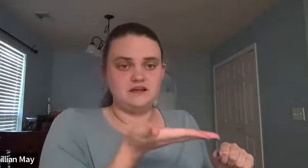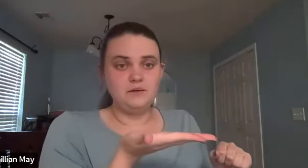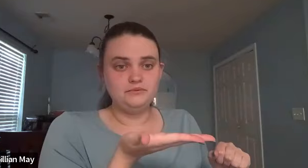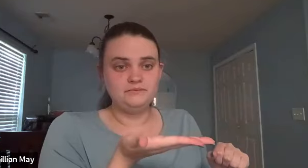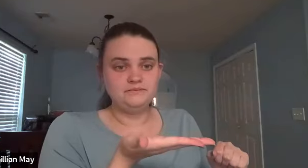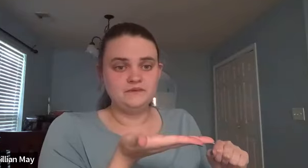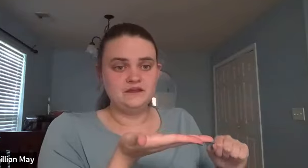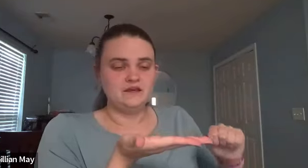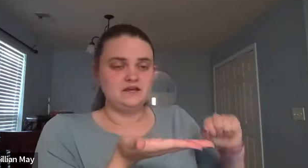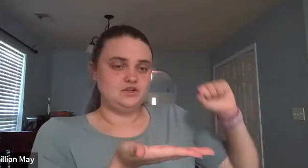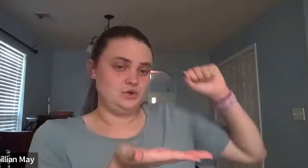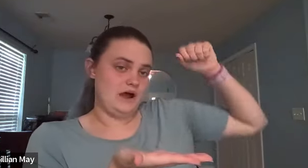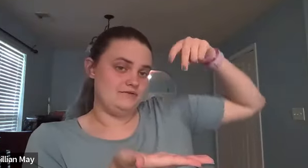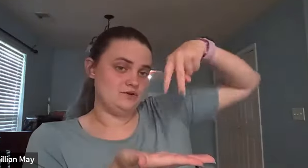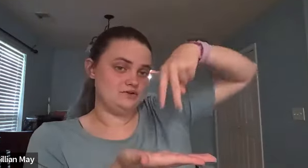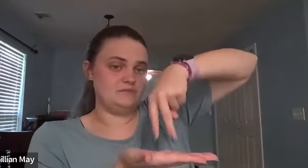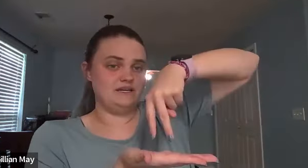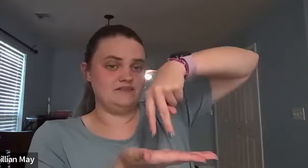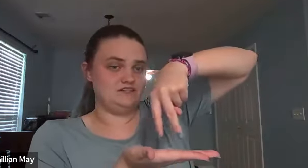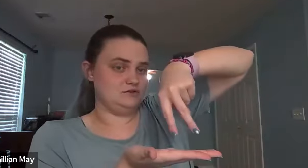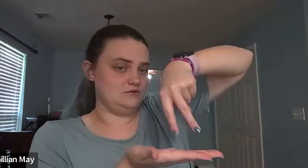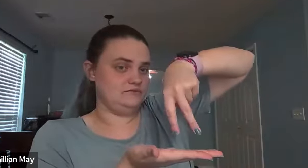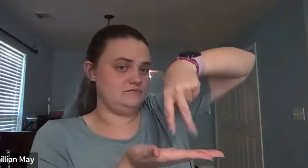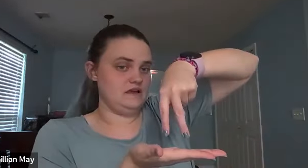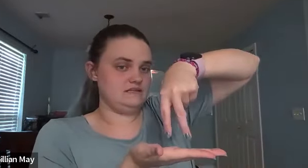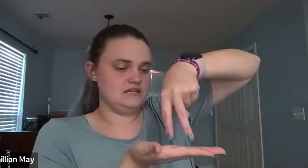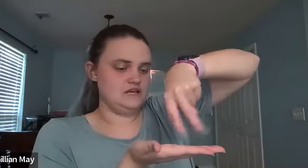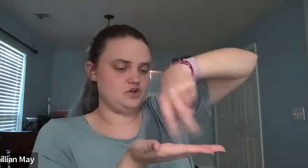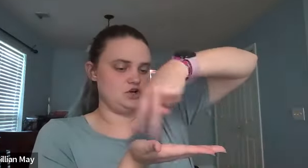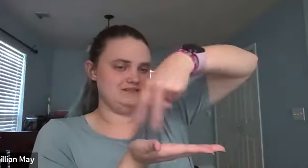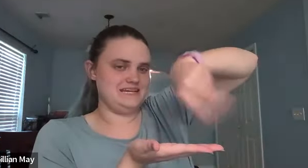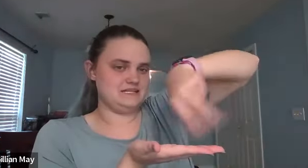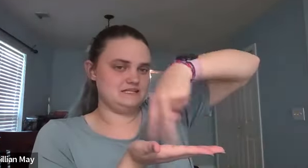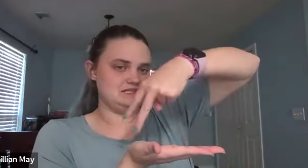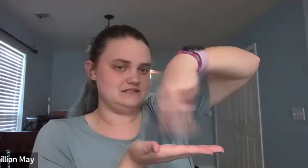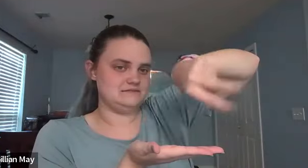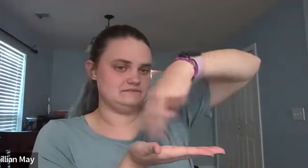up. You have your dominant in the 2 legs and you're going to go dance.